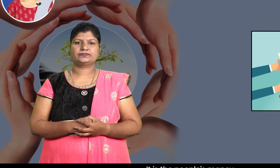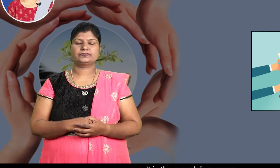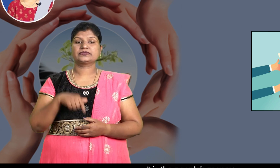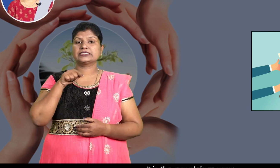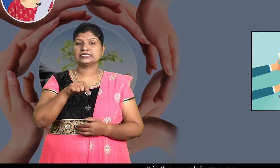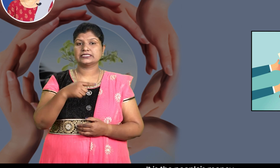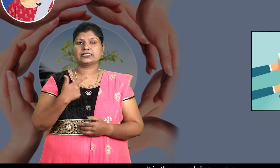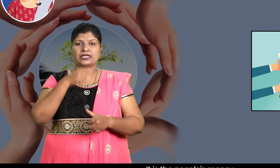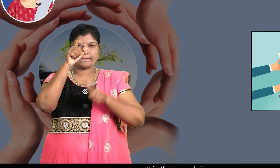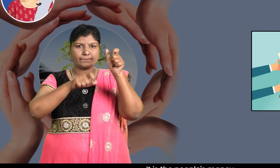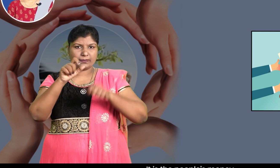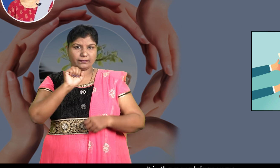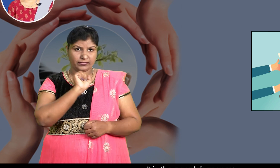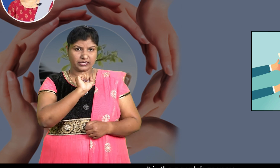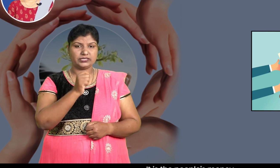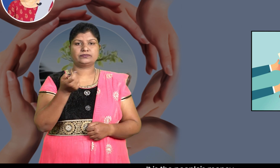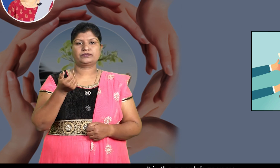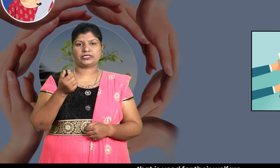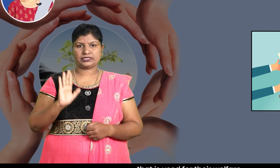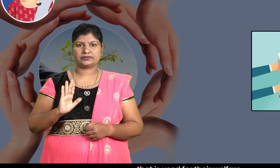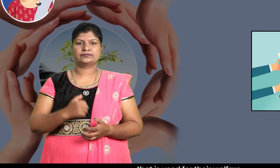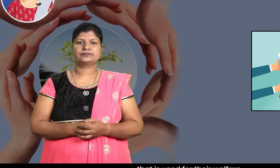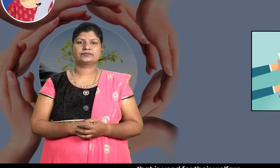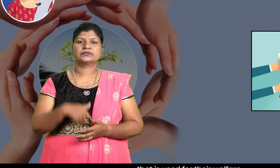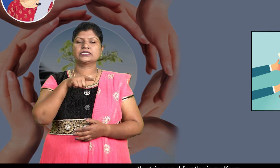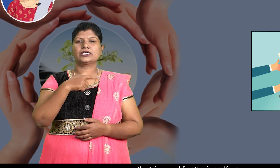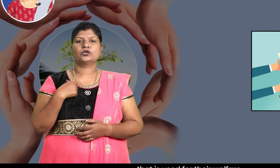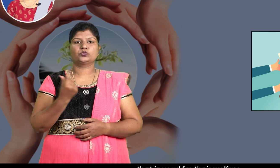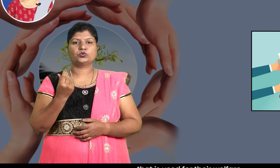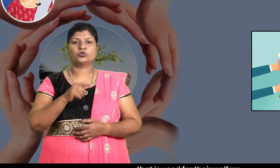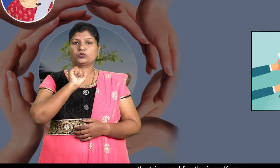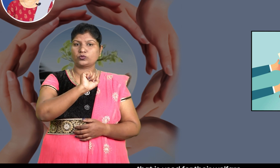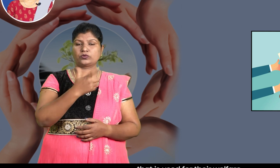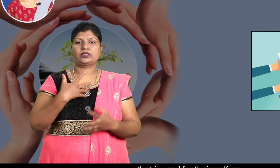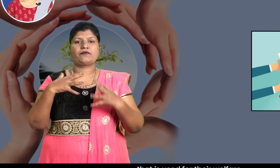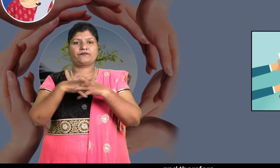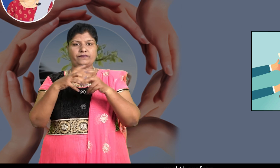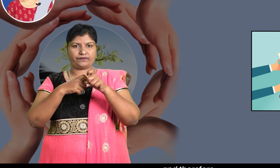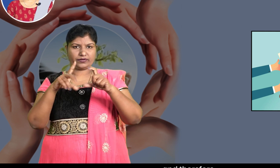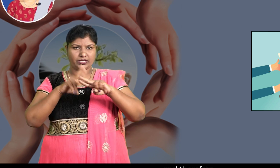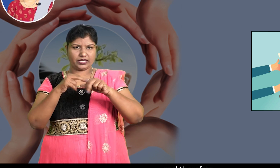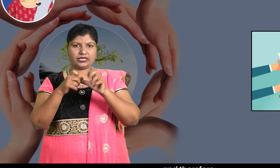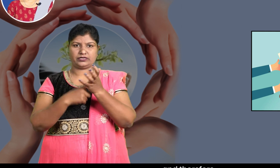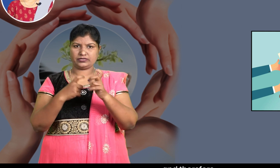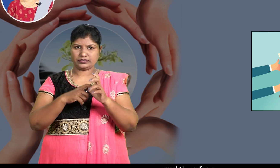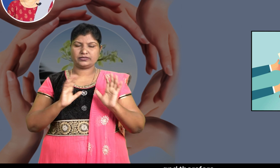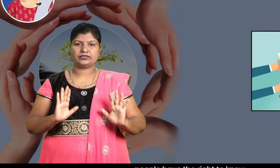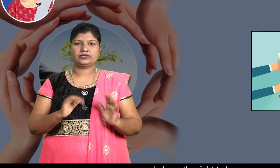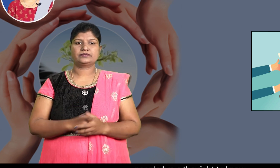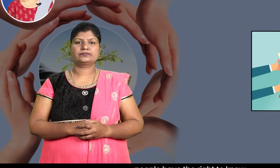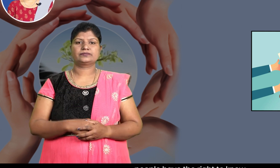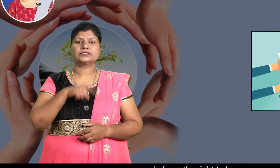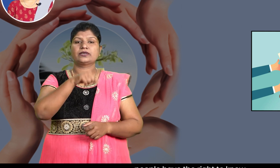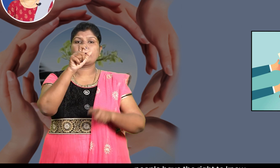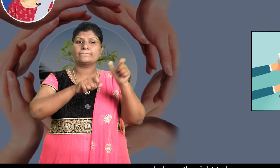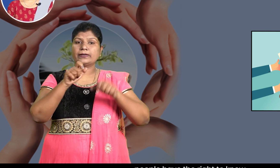It is the people's money that is used for their welfare, and therefore people